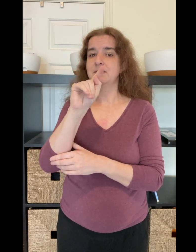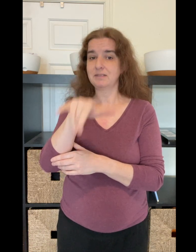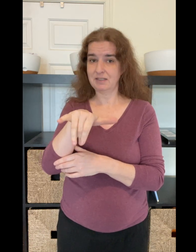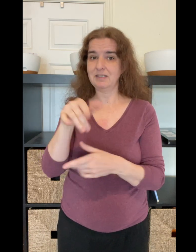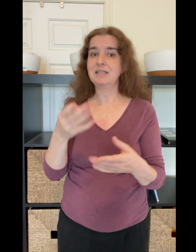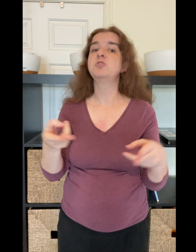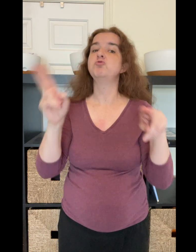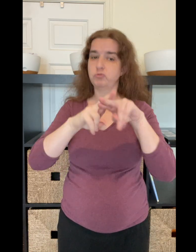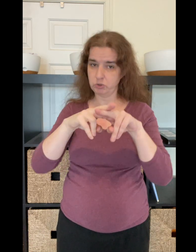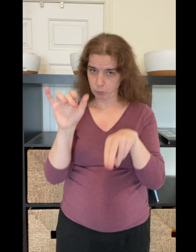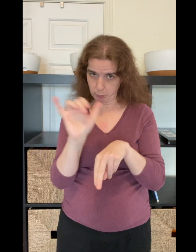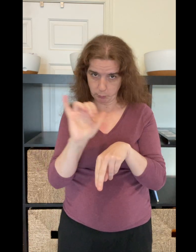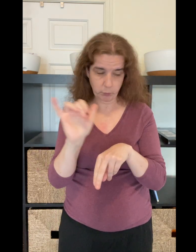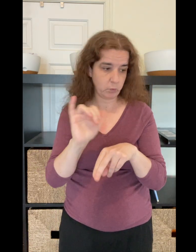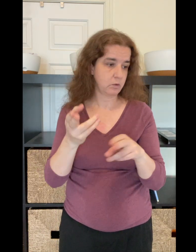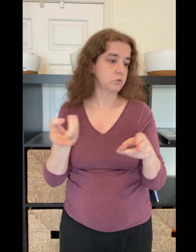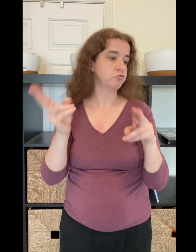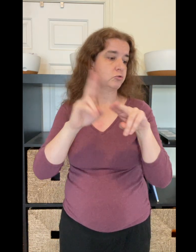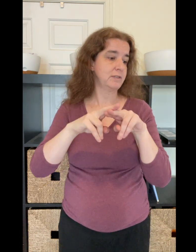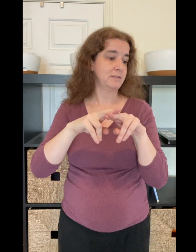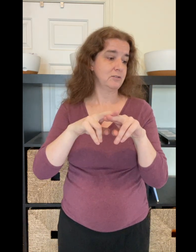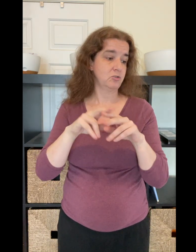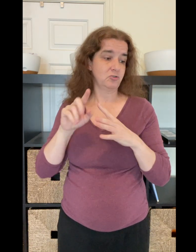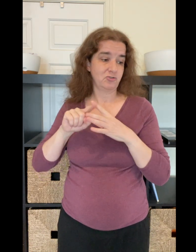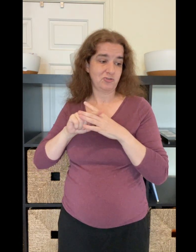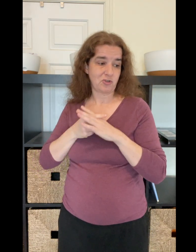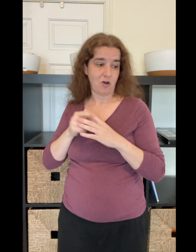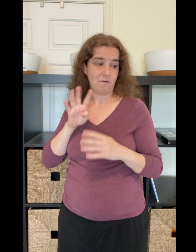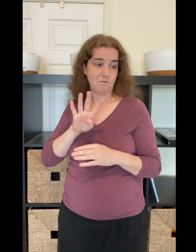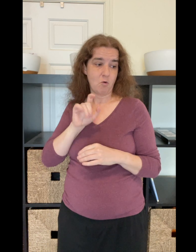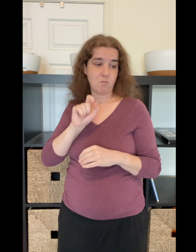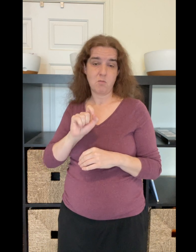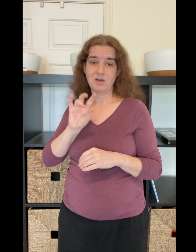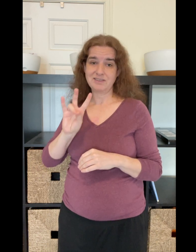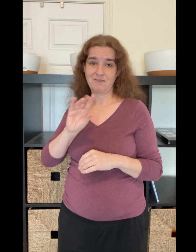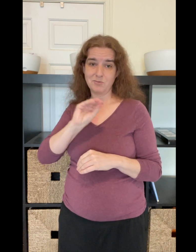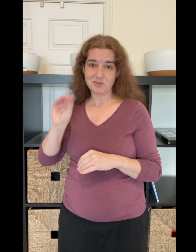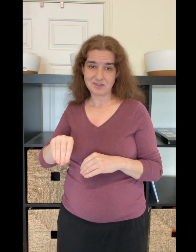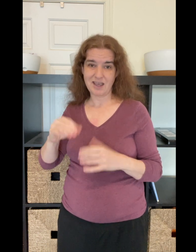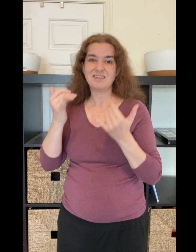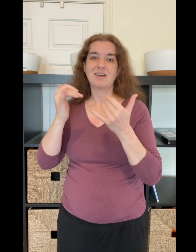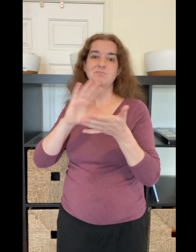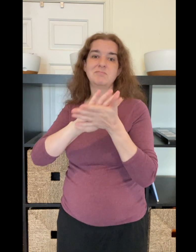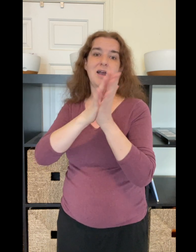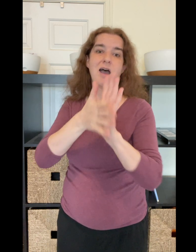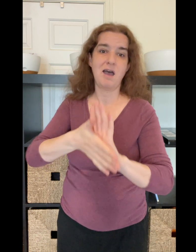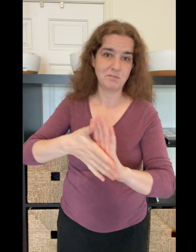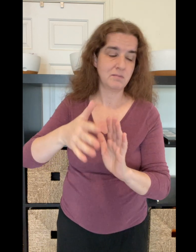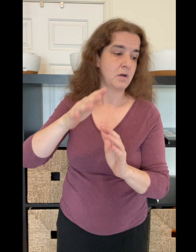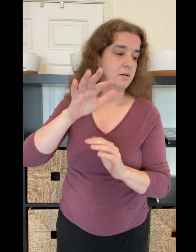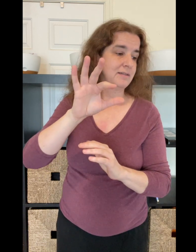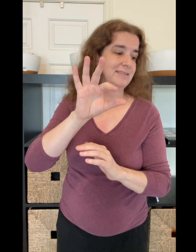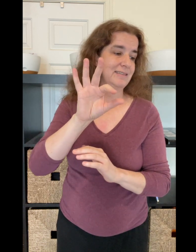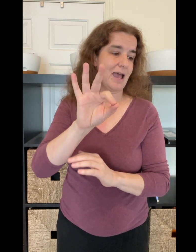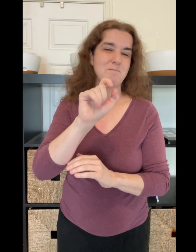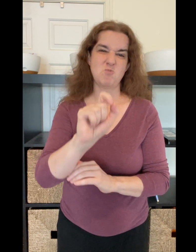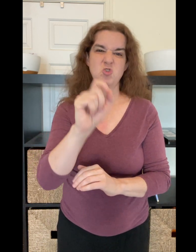severe obesity has been increasing as well. That increased. It started at 4.7% and now has